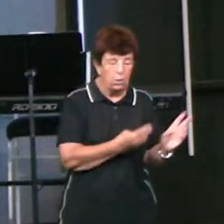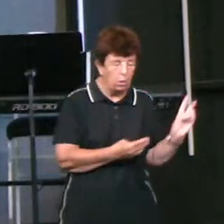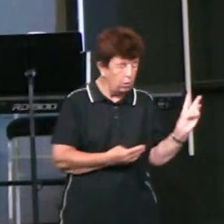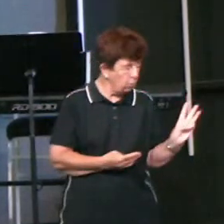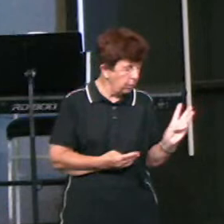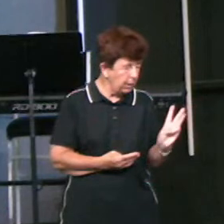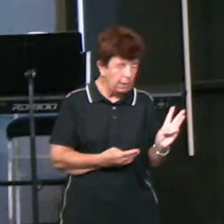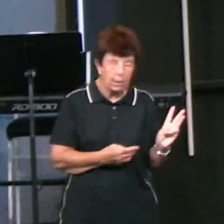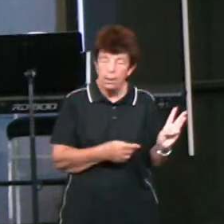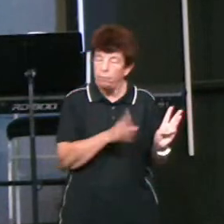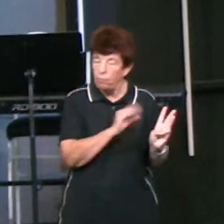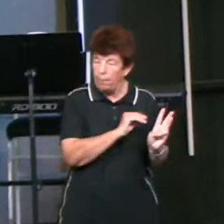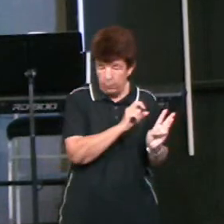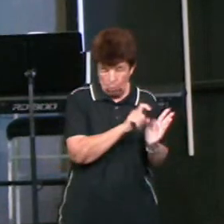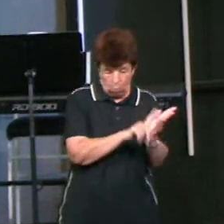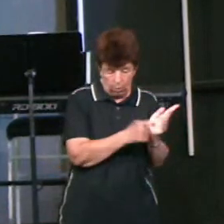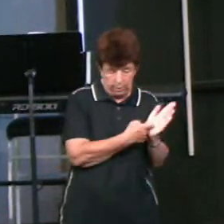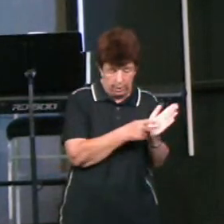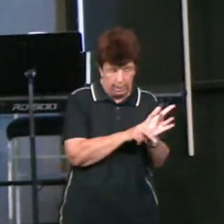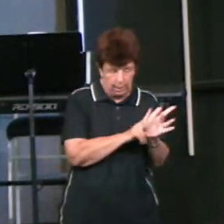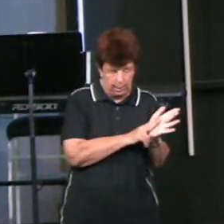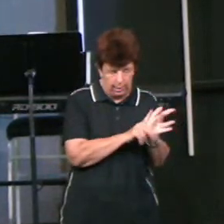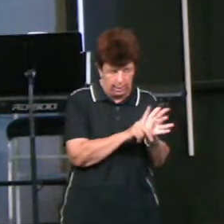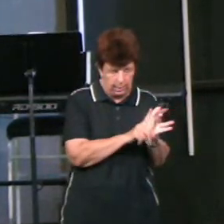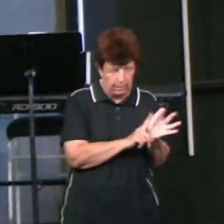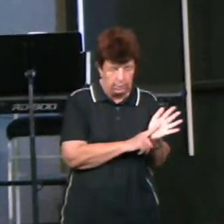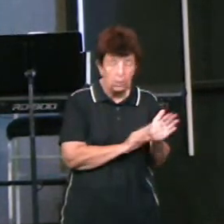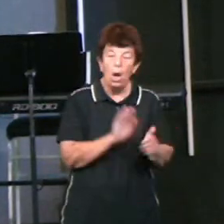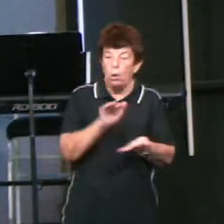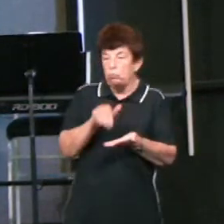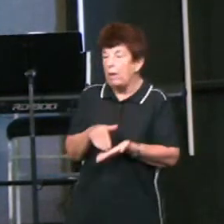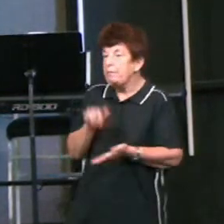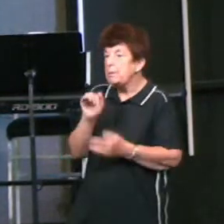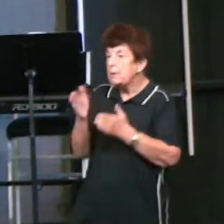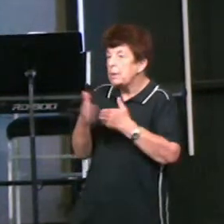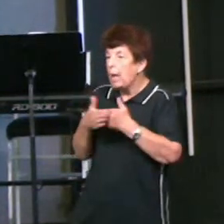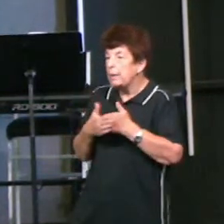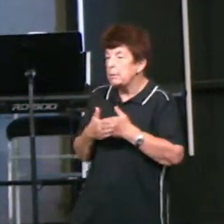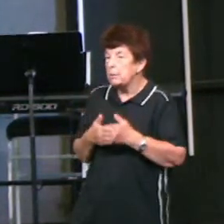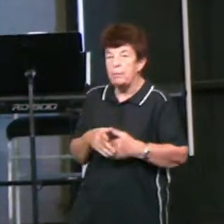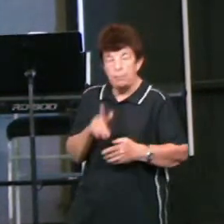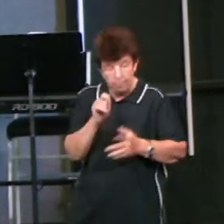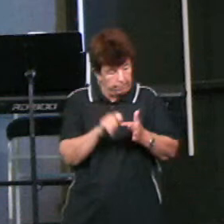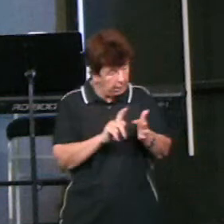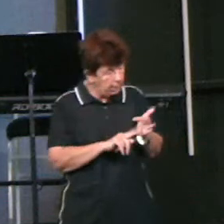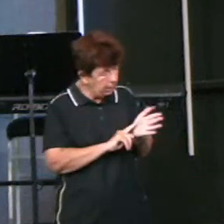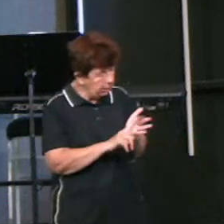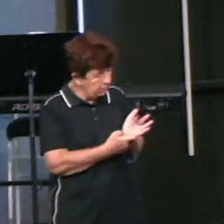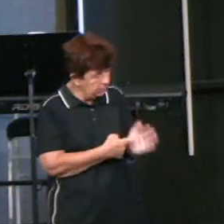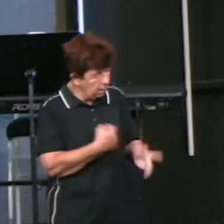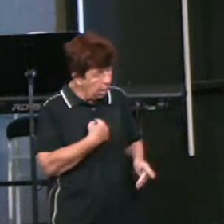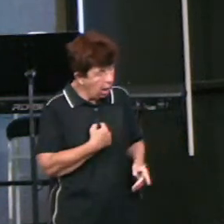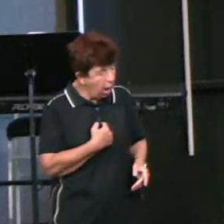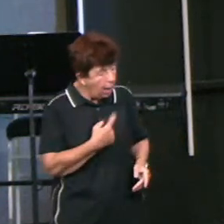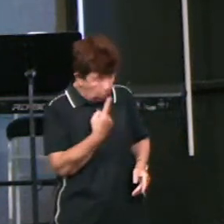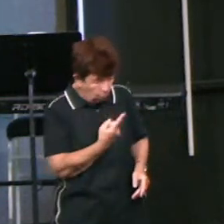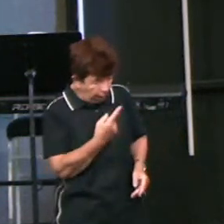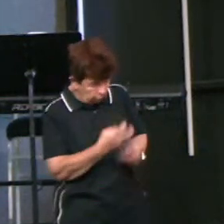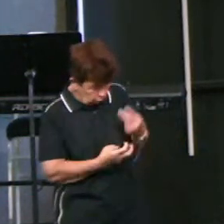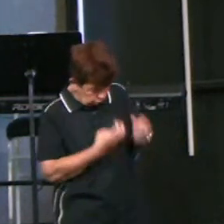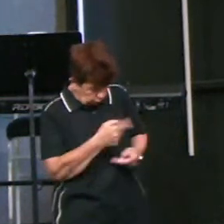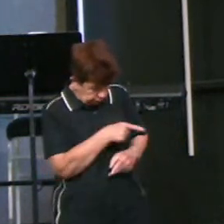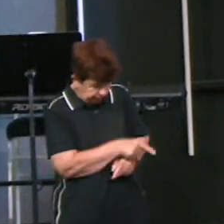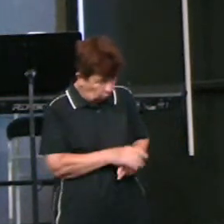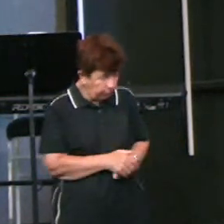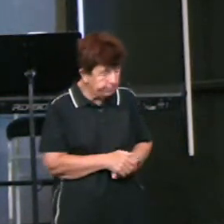guard sent from Cornelius, all Gentiles, rock up at the gate. And Peter says these words. He says, I'm the one you are looking